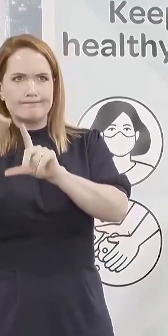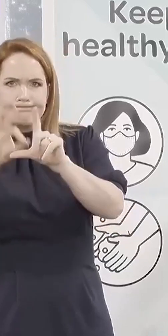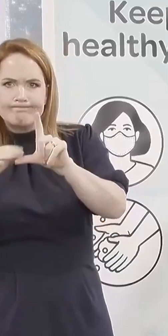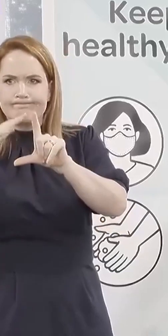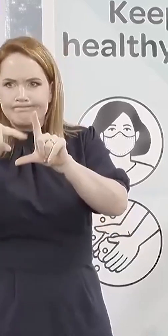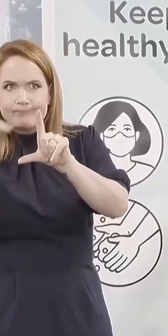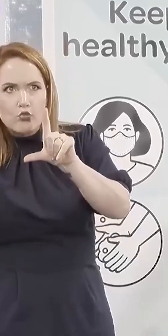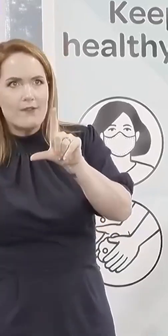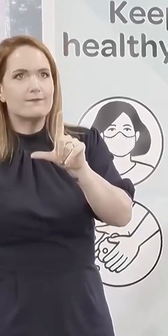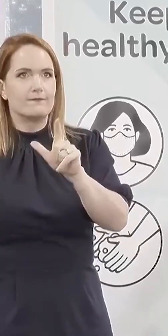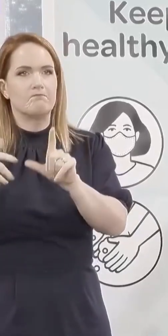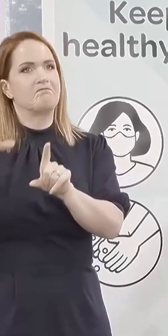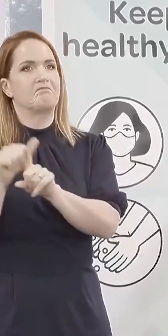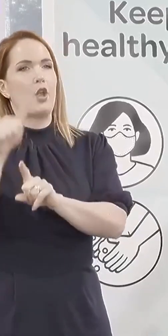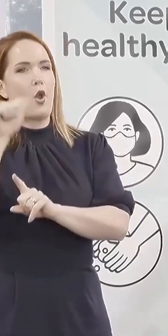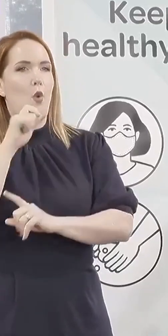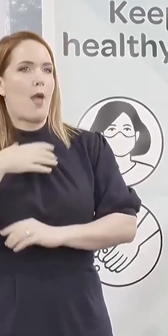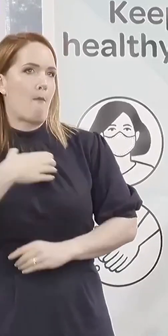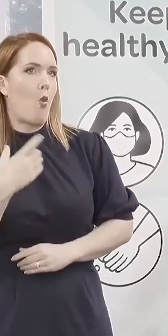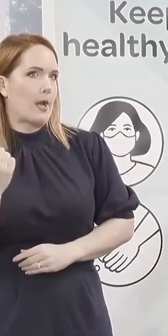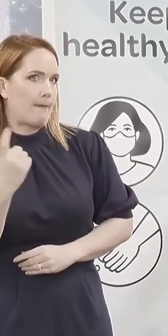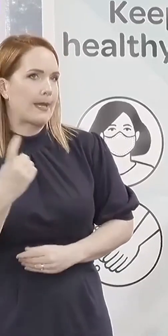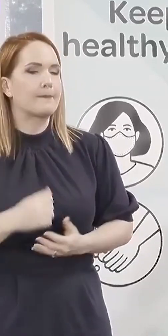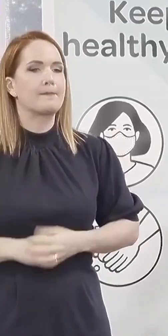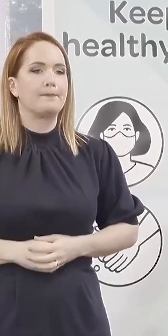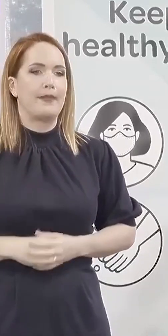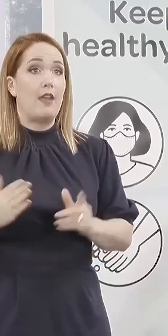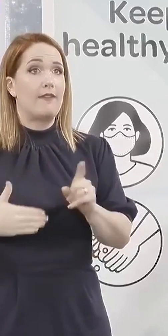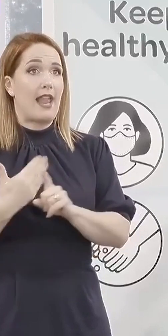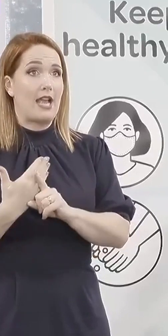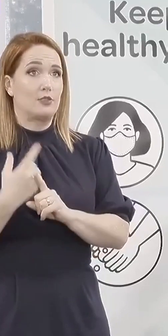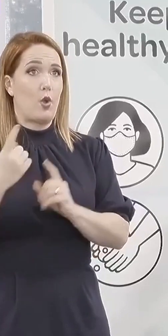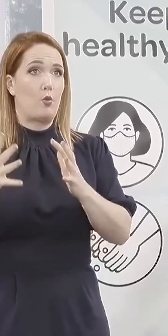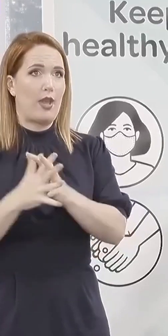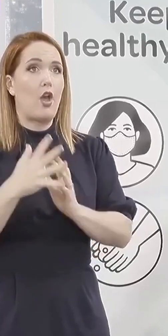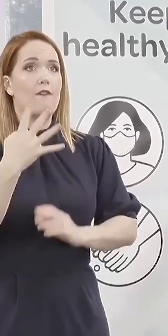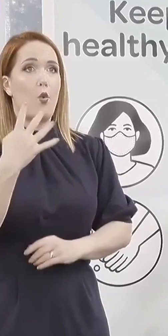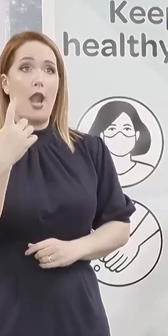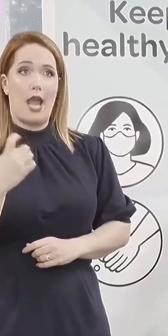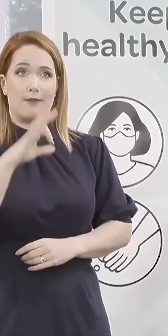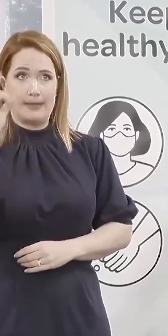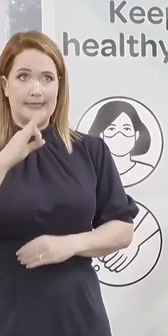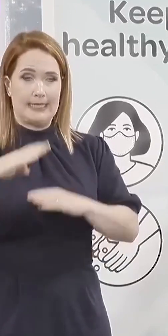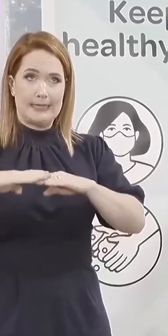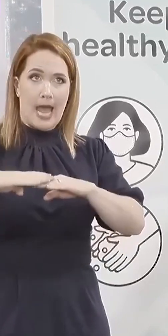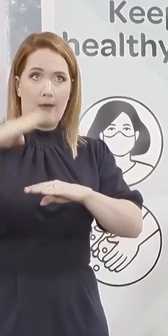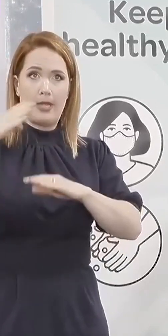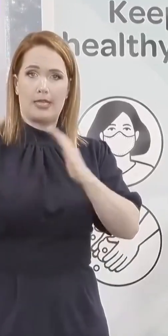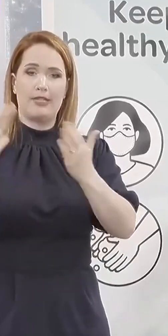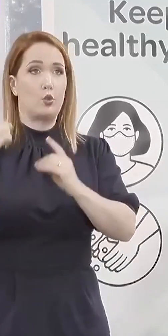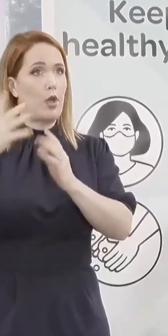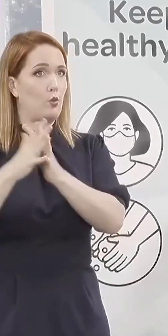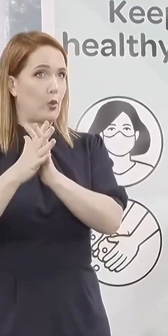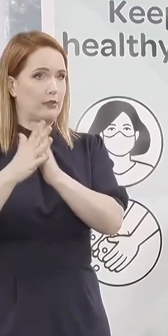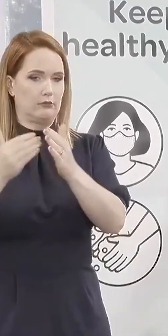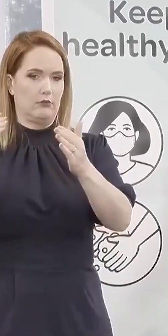So effectively what we've seen in the last week is about a 4.5% increase in case rates over the previous week.